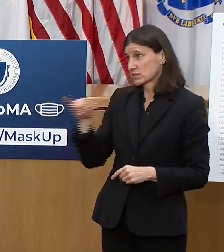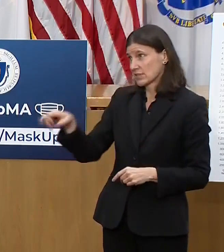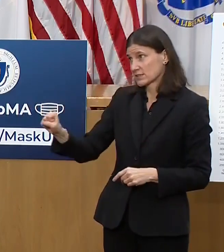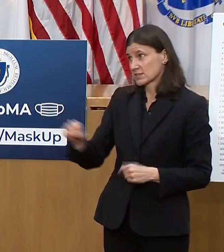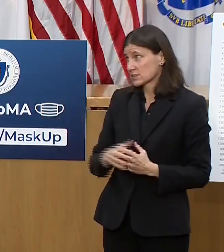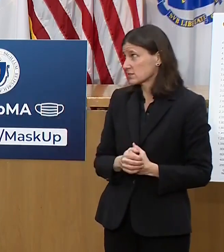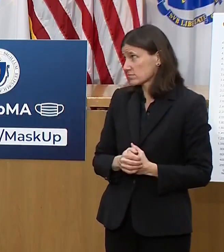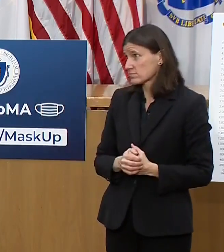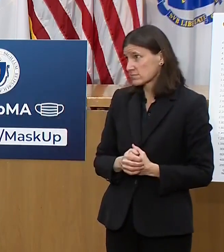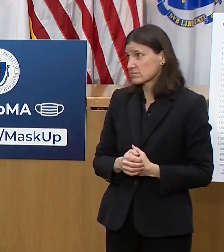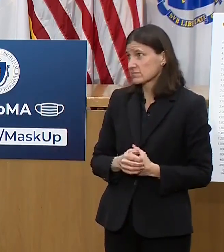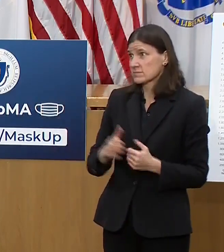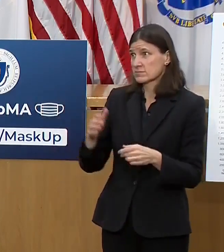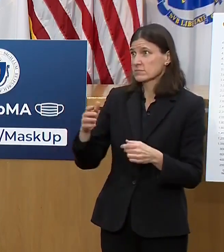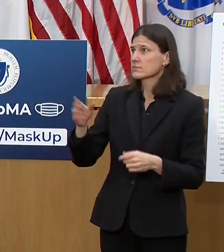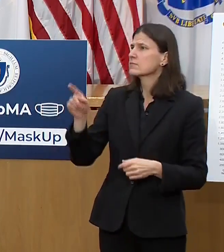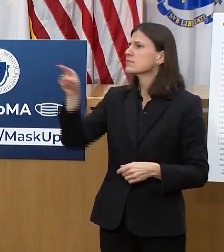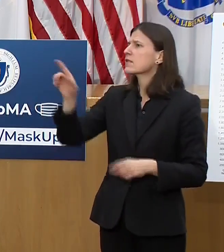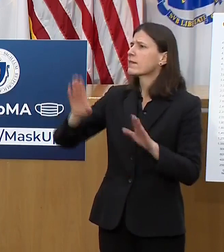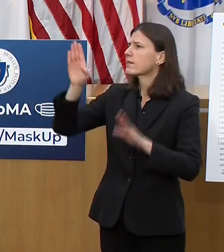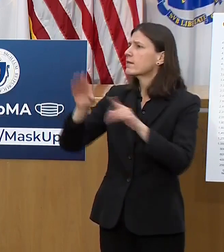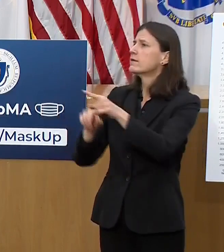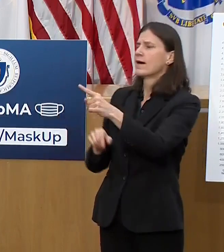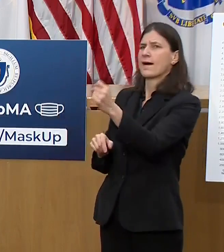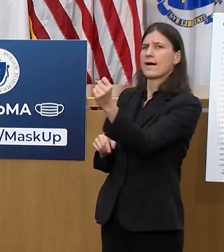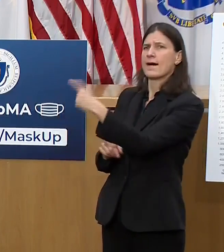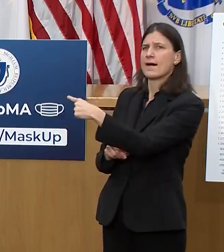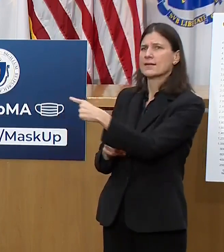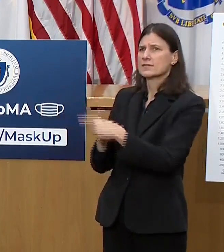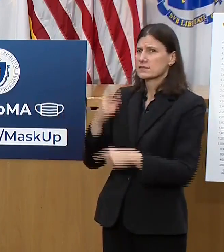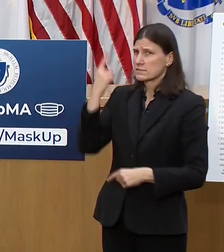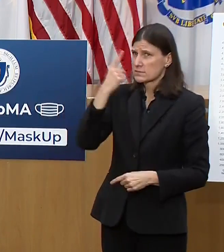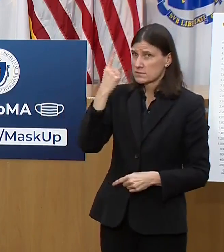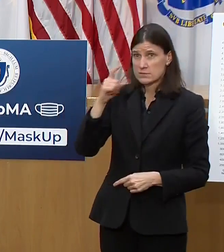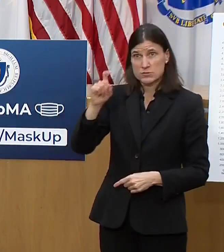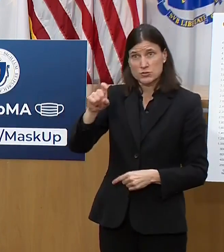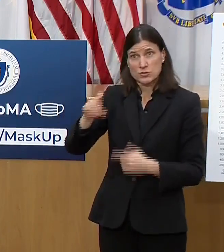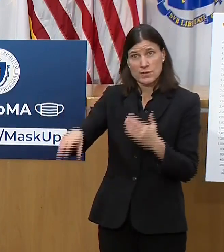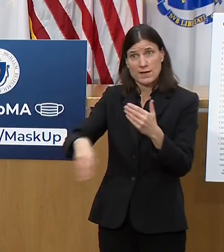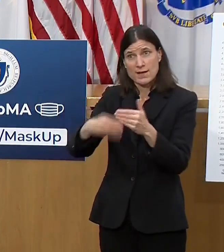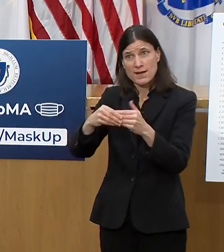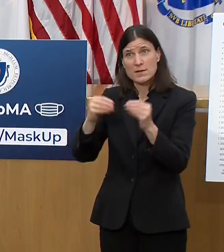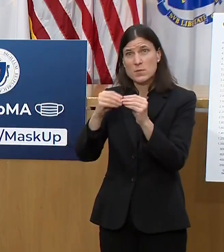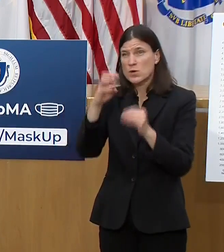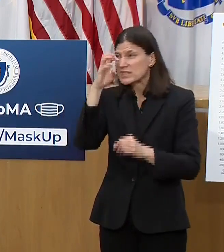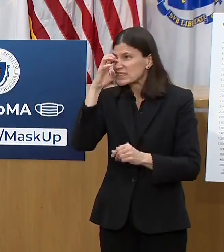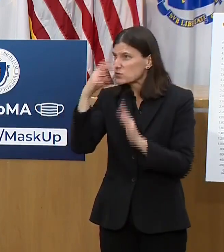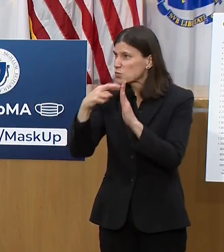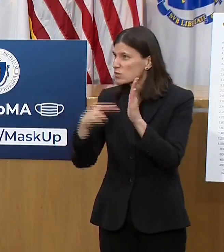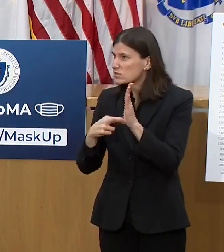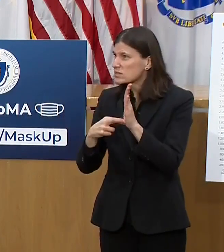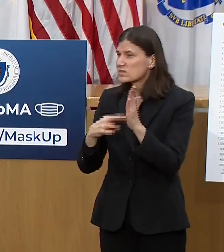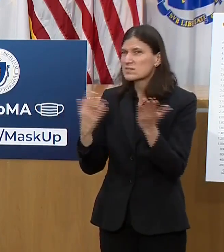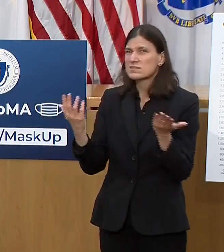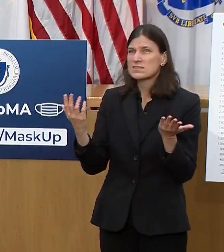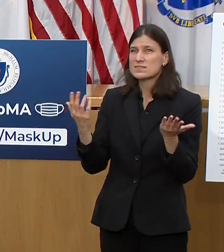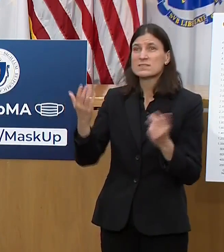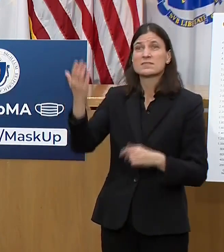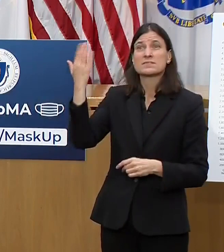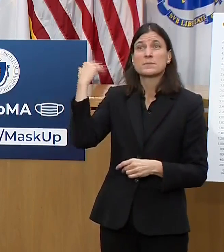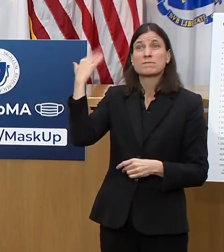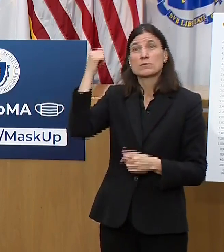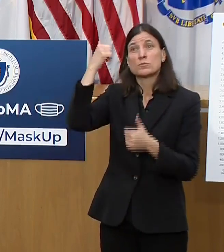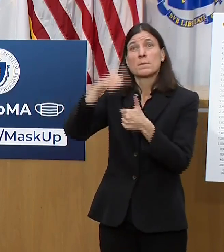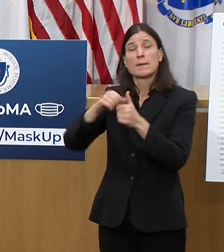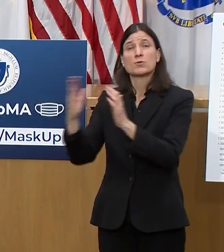that. Do you think more restrictions are then needed? Do we need to go back to kind of what we did in the spring to prevent